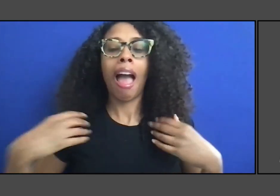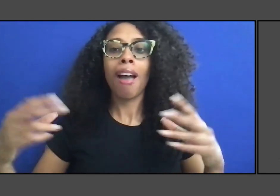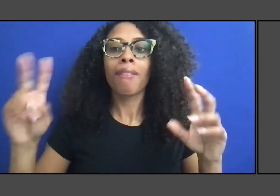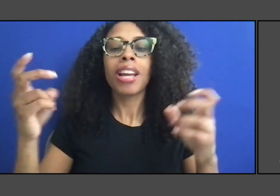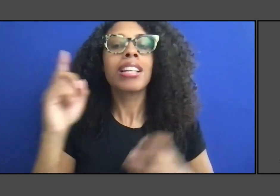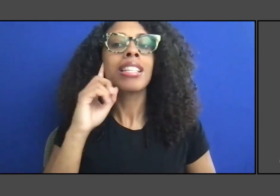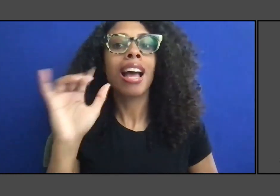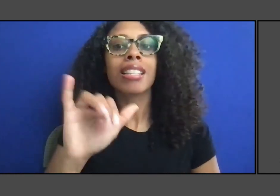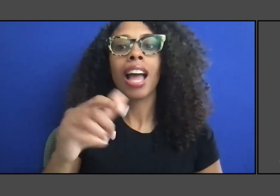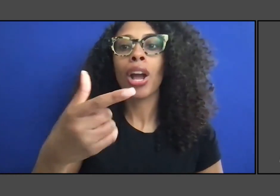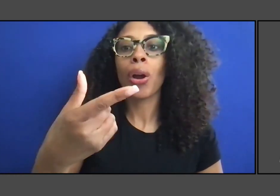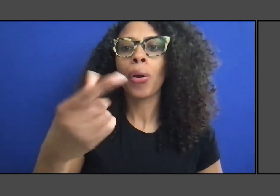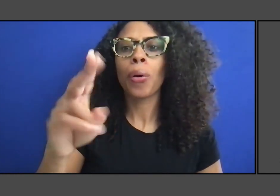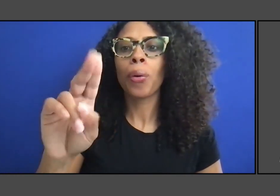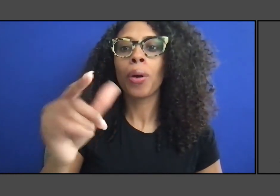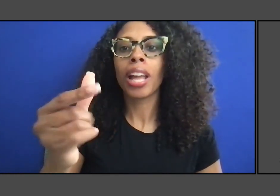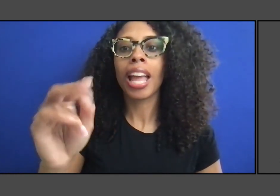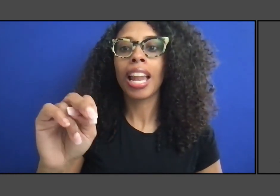go. Thank